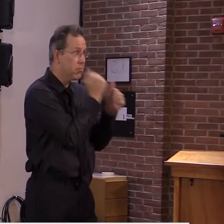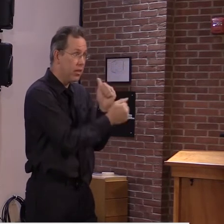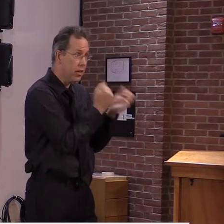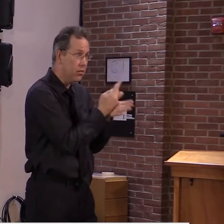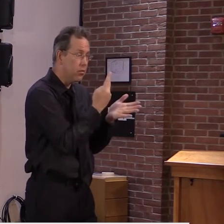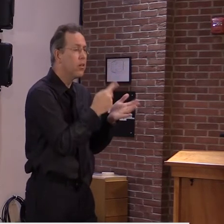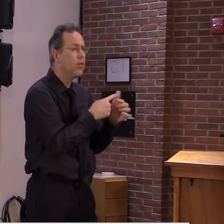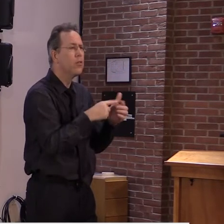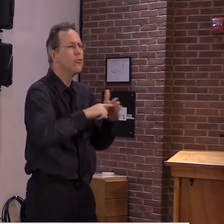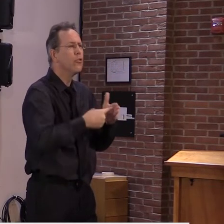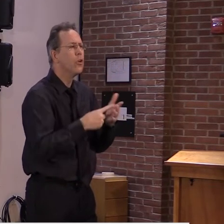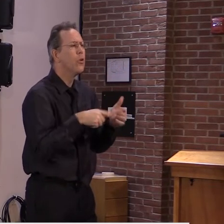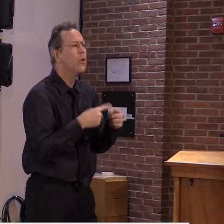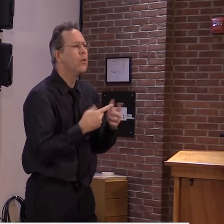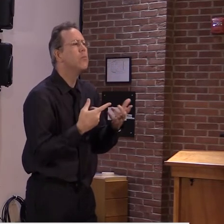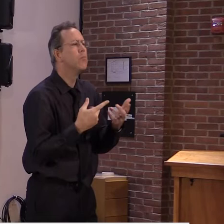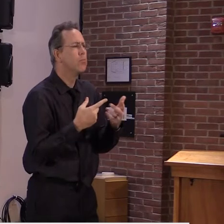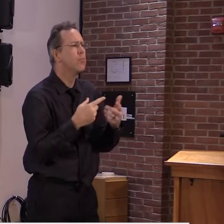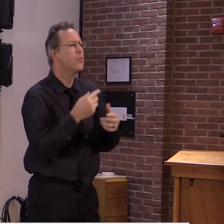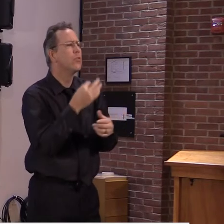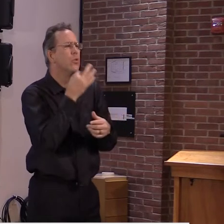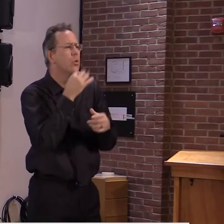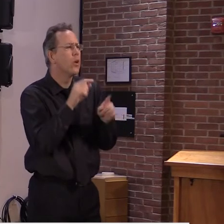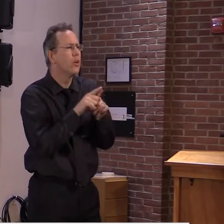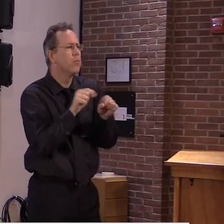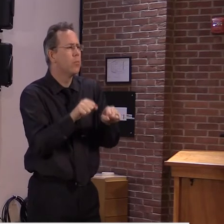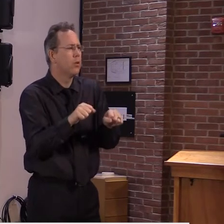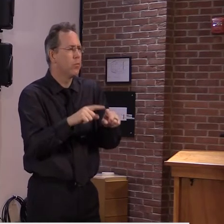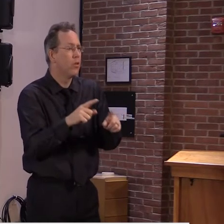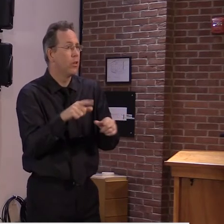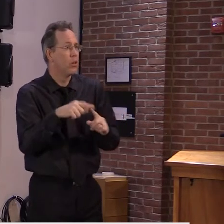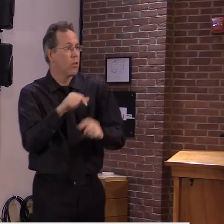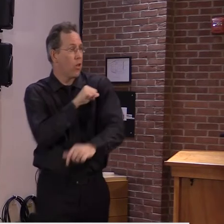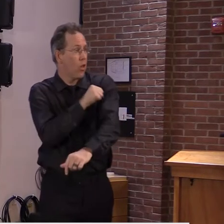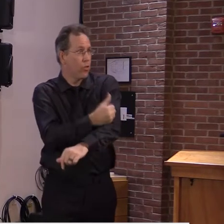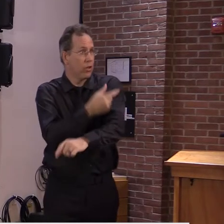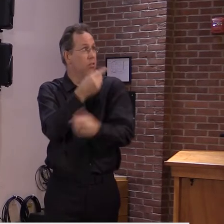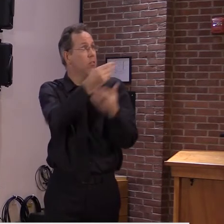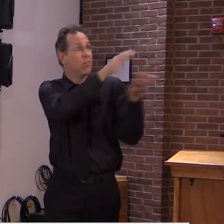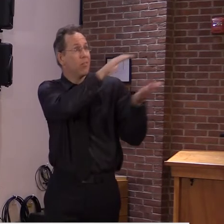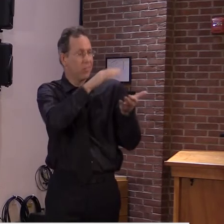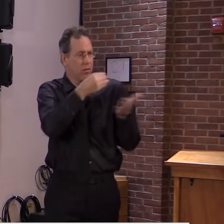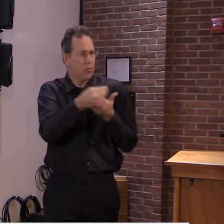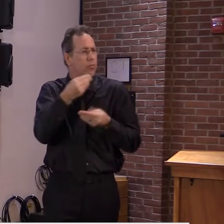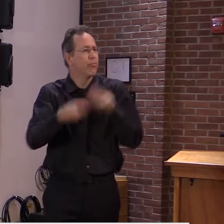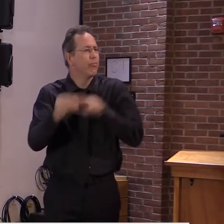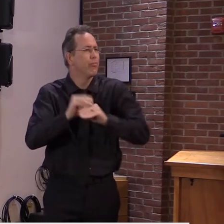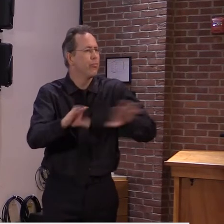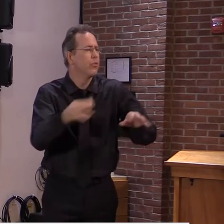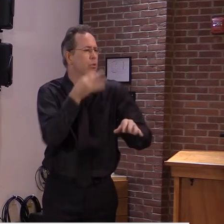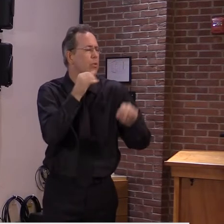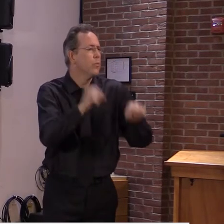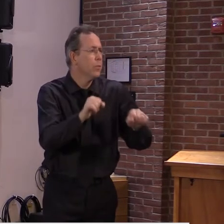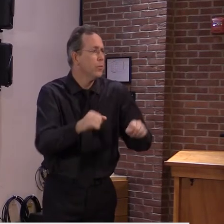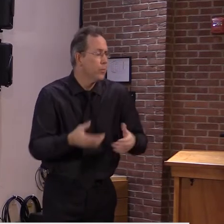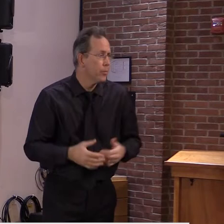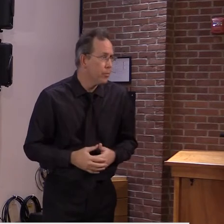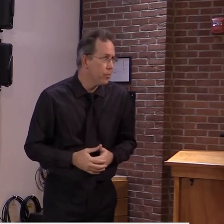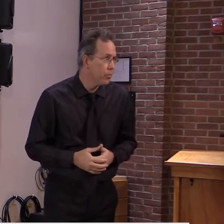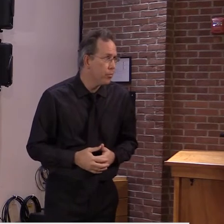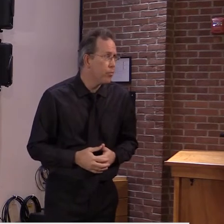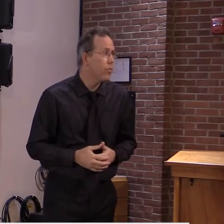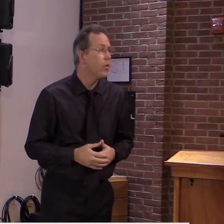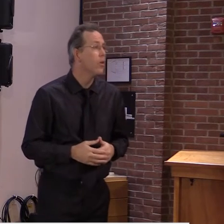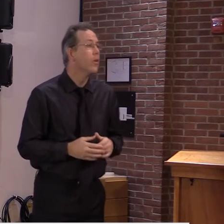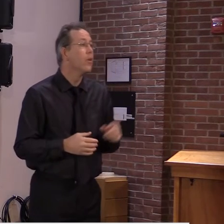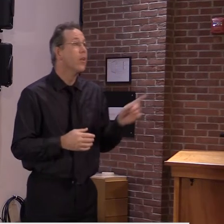bill. So just to be clear, Michael, it sounds like people might still, even if it gets passed, they still might lose a full